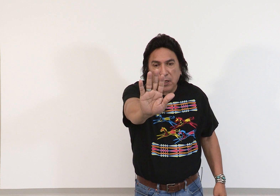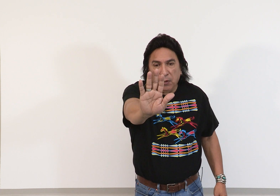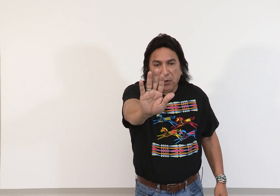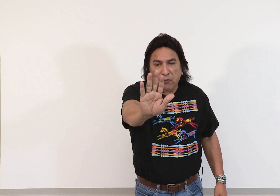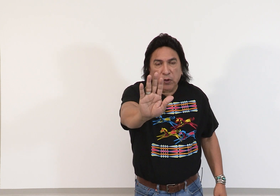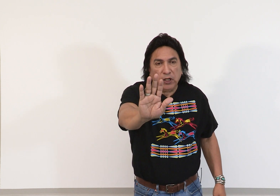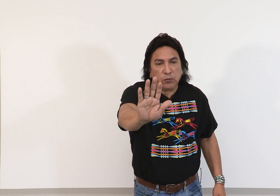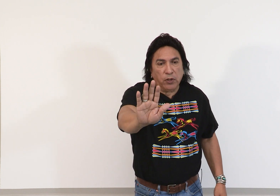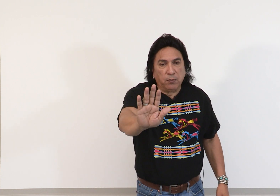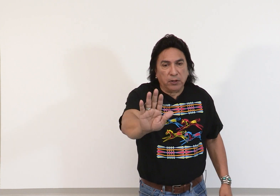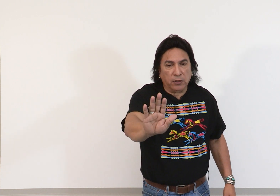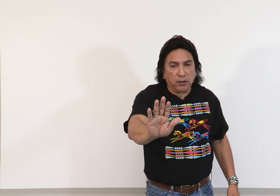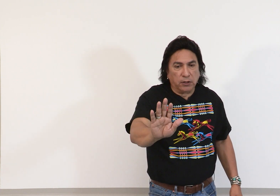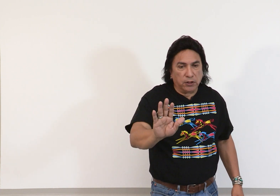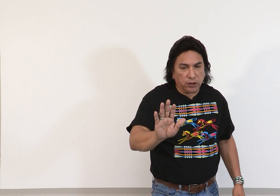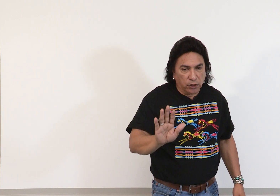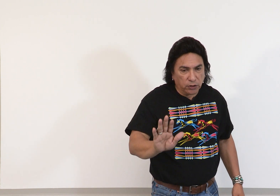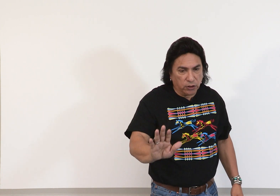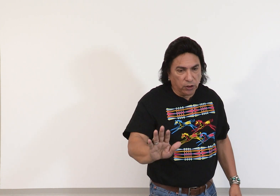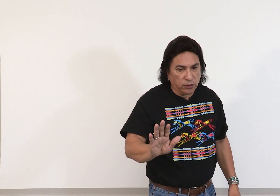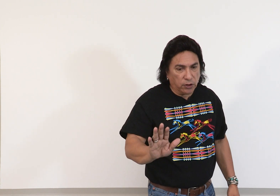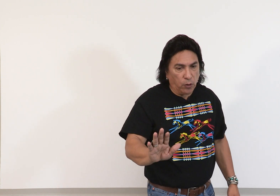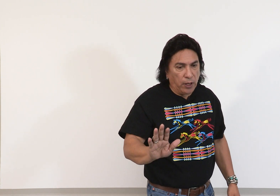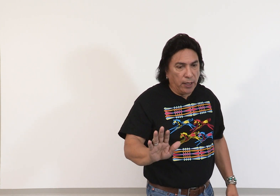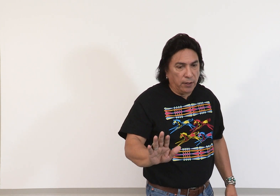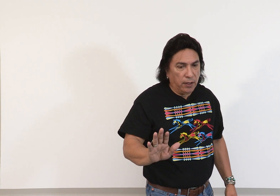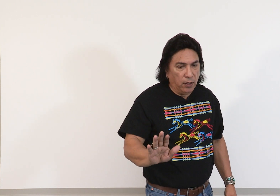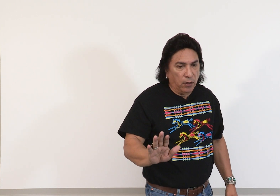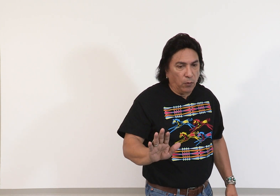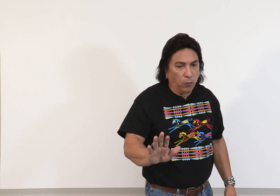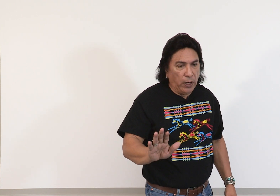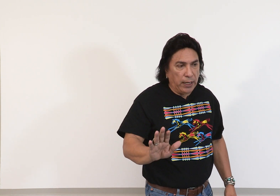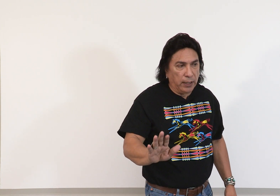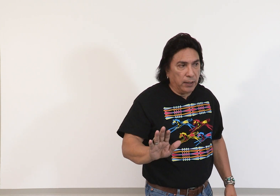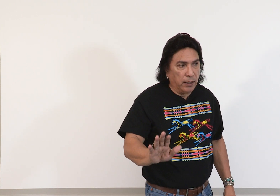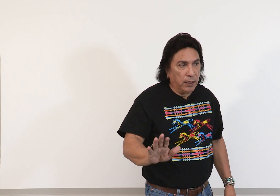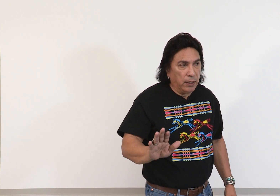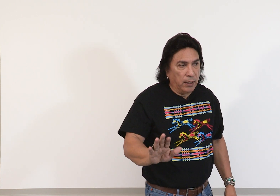But if we just want them to slow down, wait,